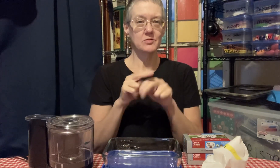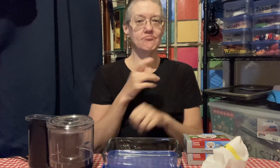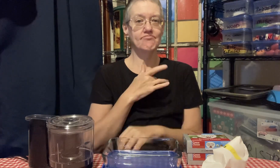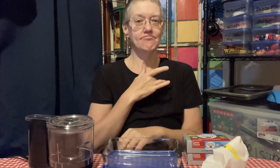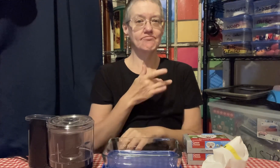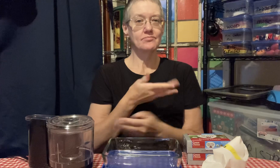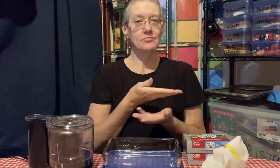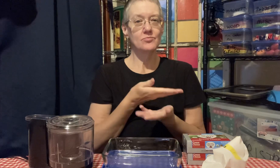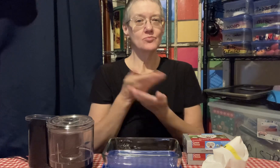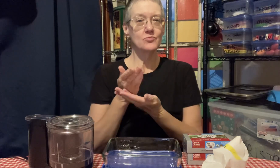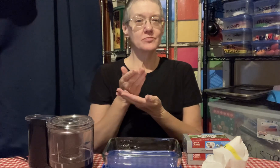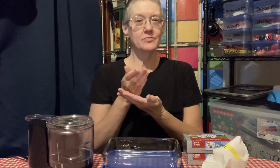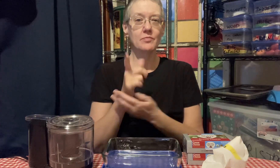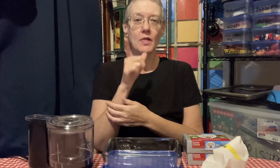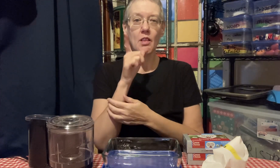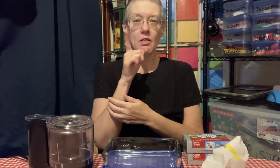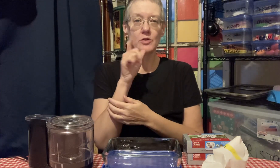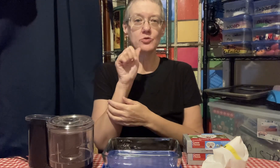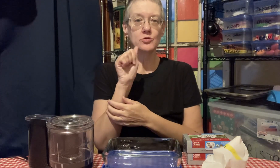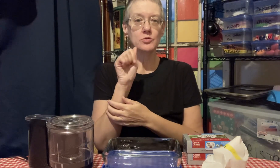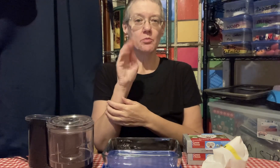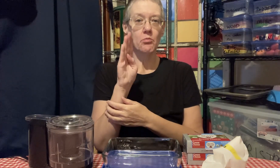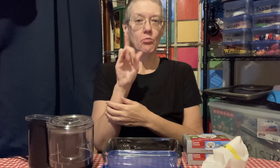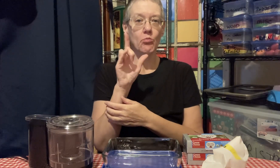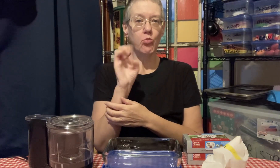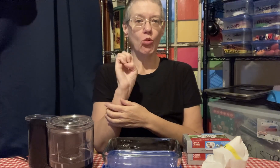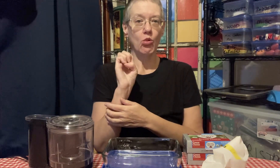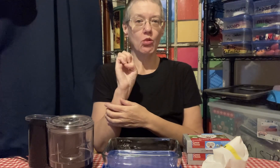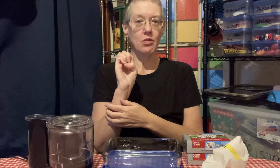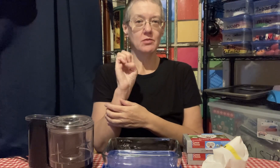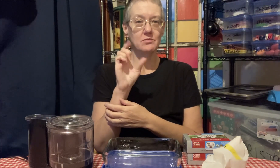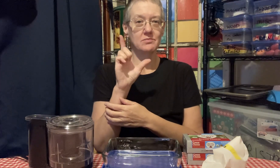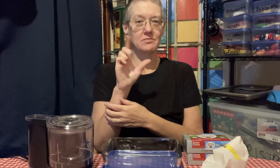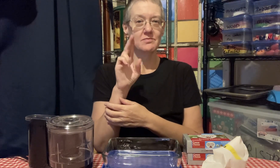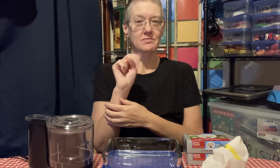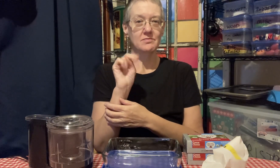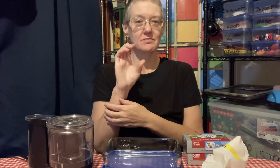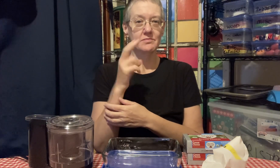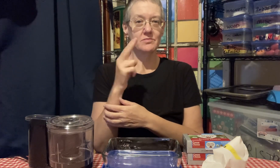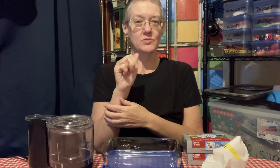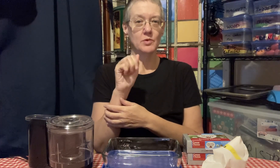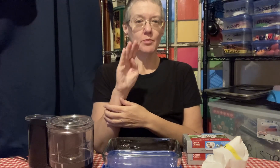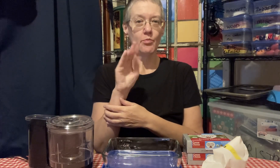train. And he would tend to bring Lunchables.